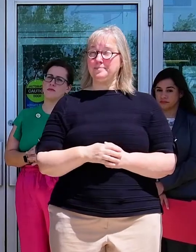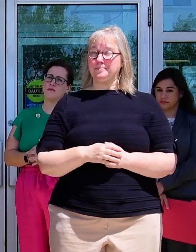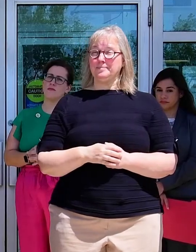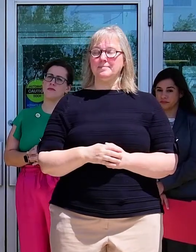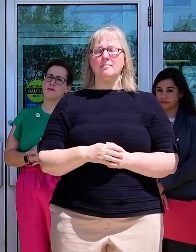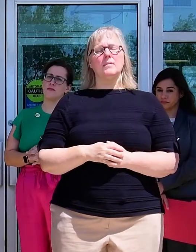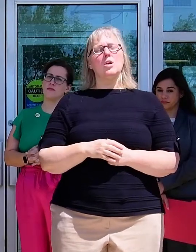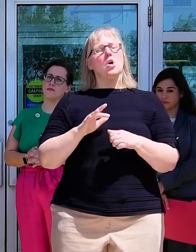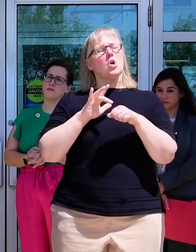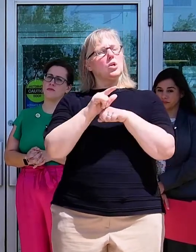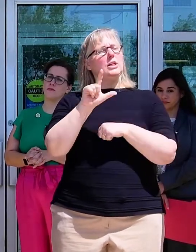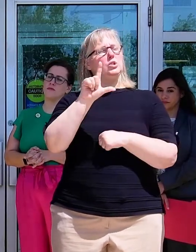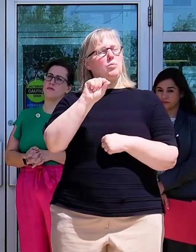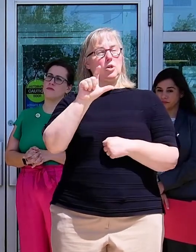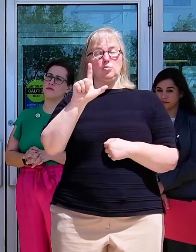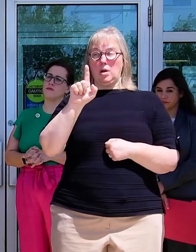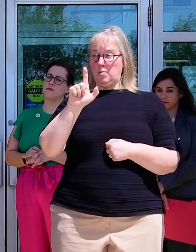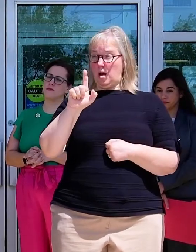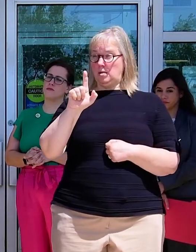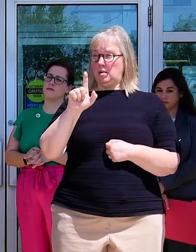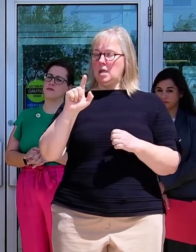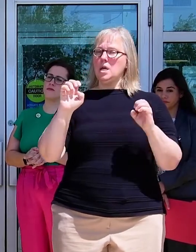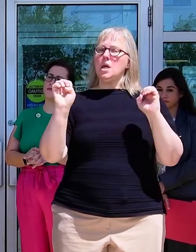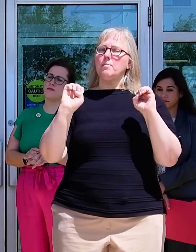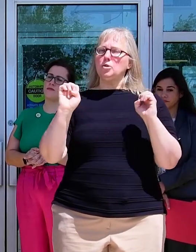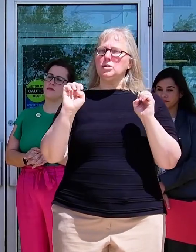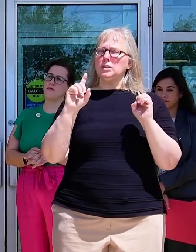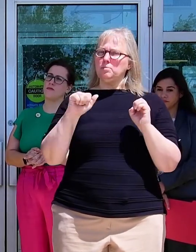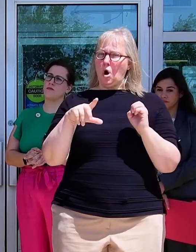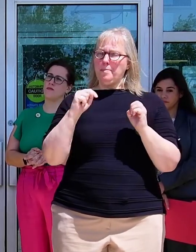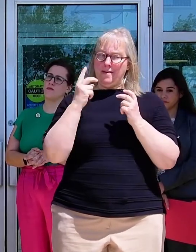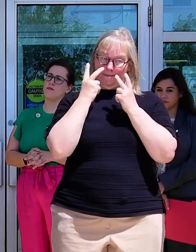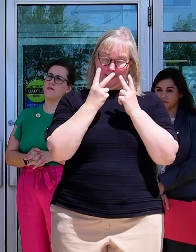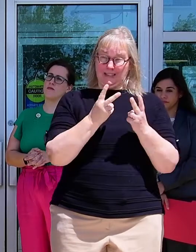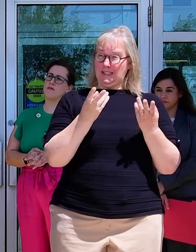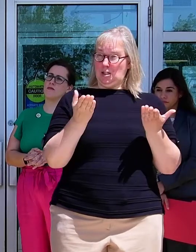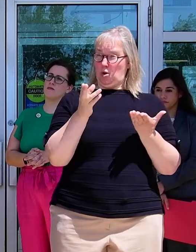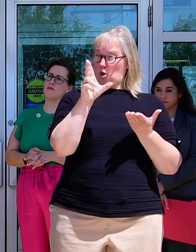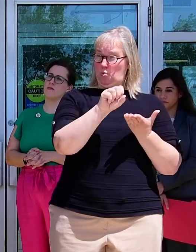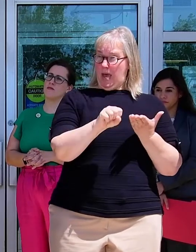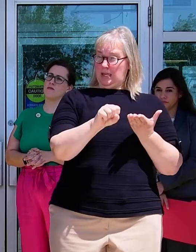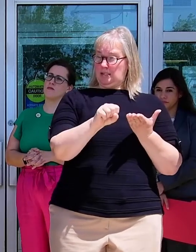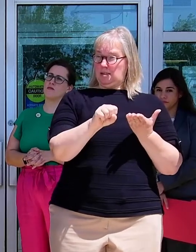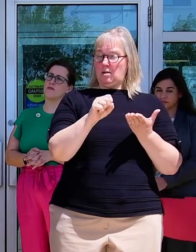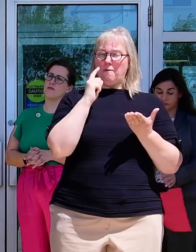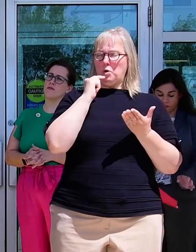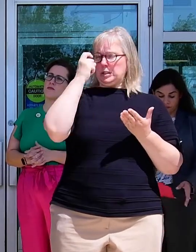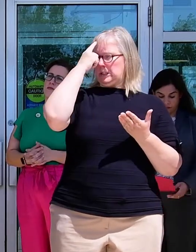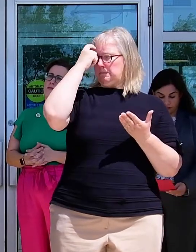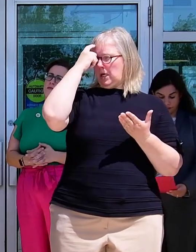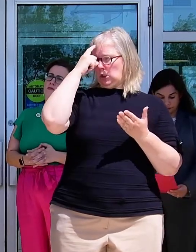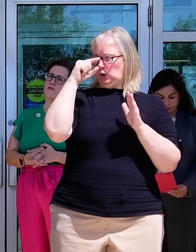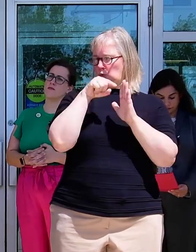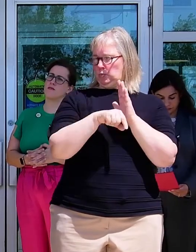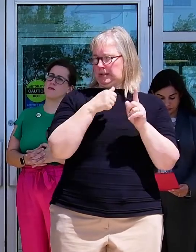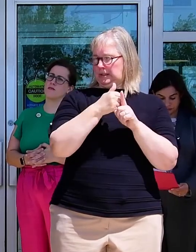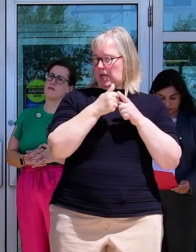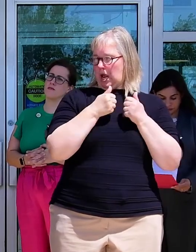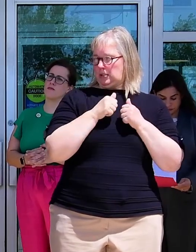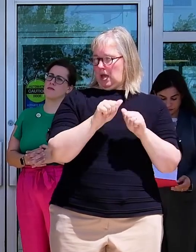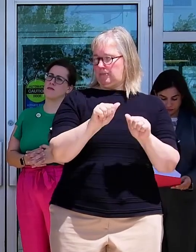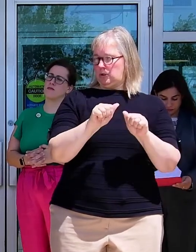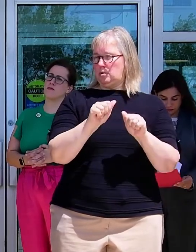In early 2021, emergency department visits in the United States for suspected suicide attempts were more